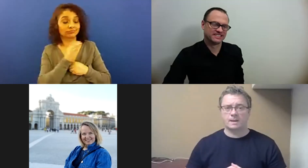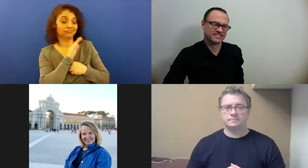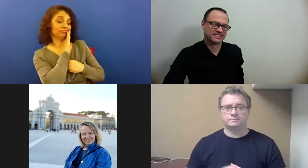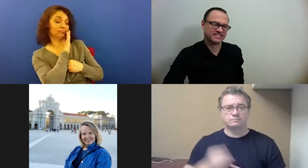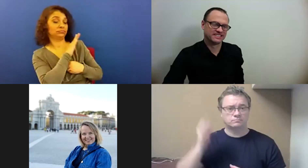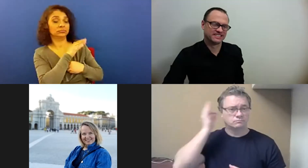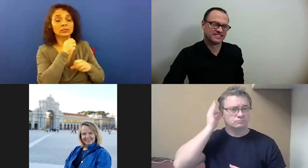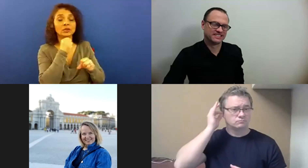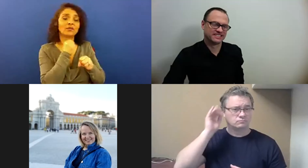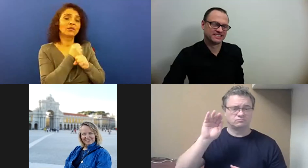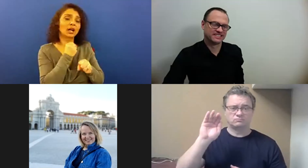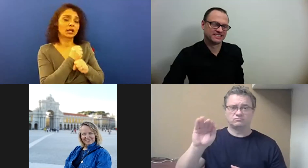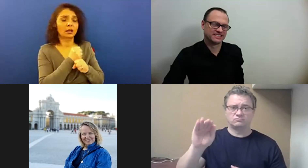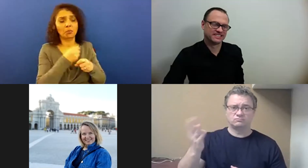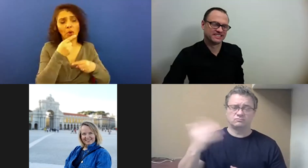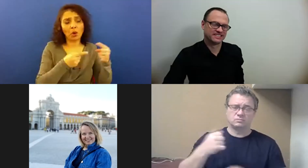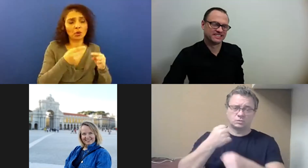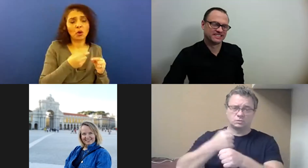So why become politically active?